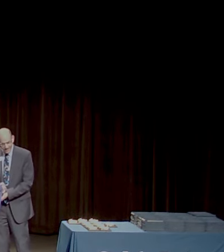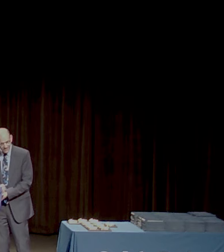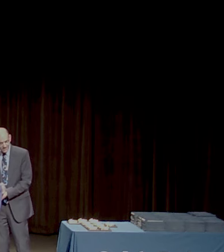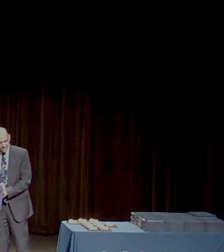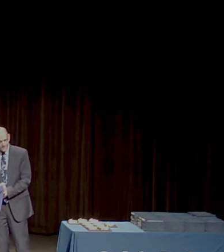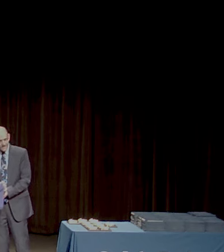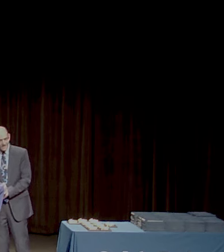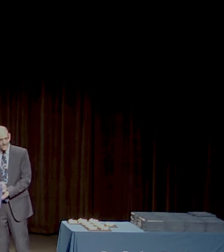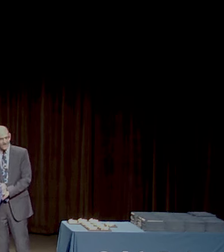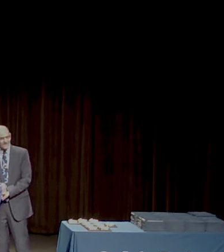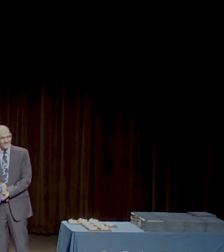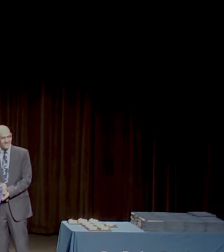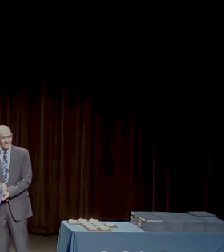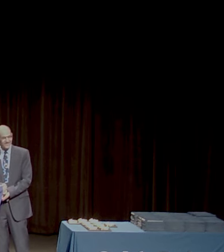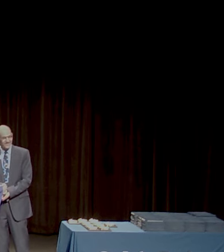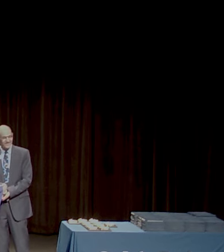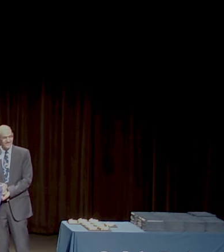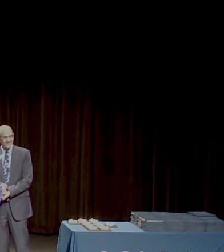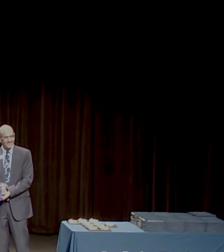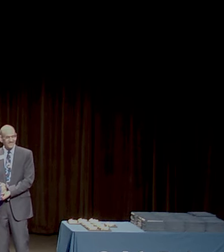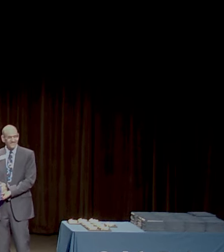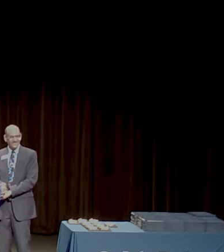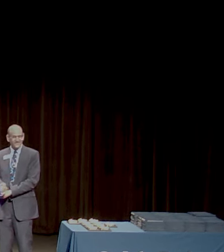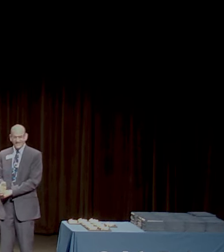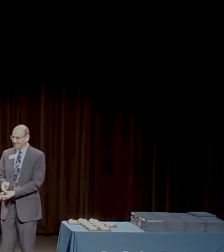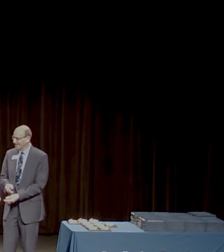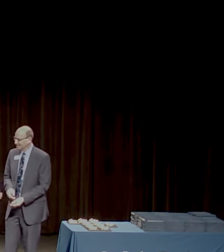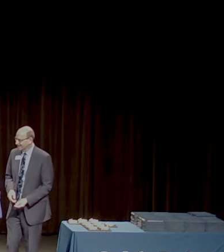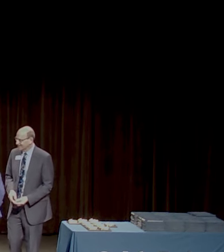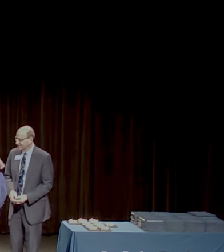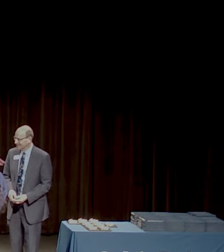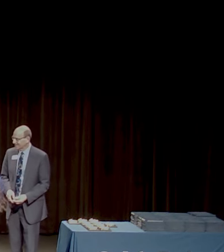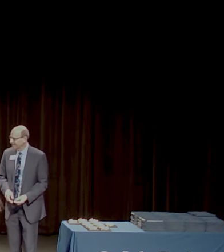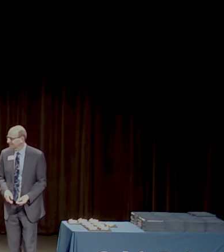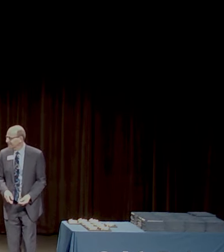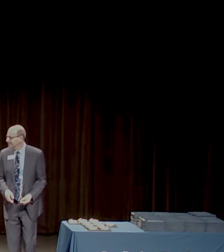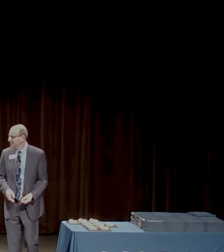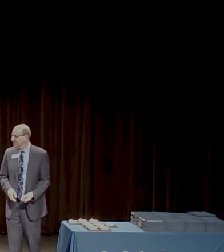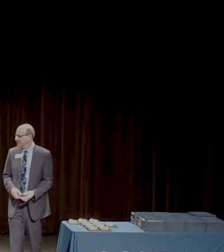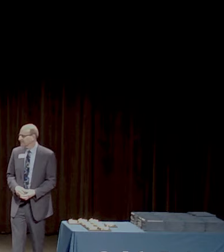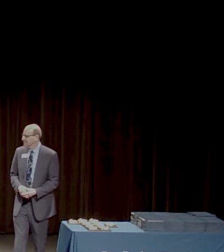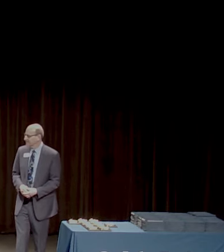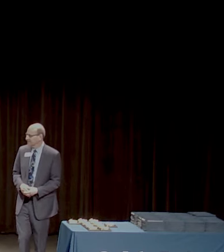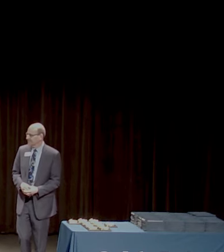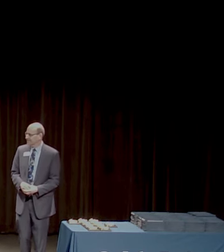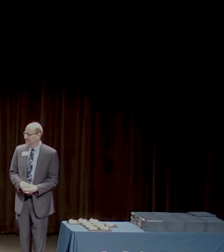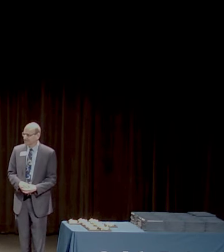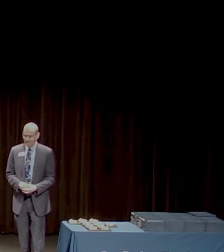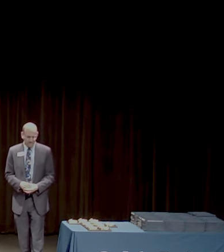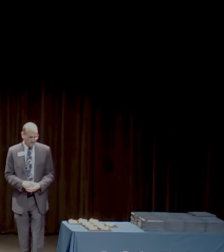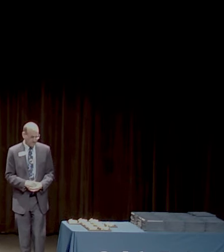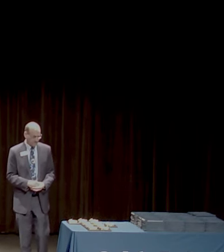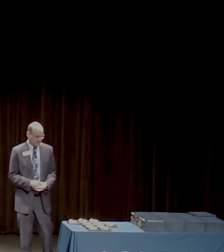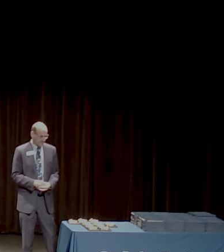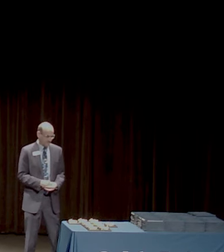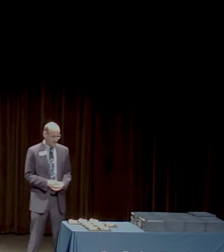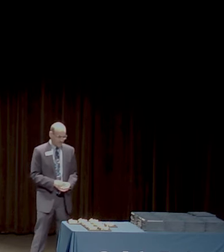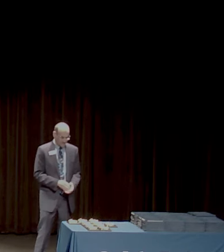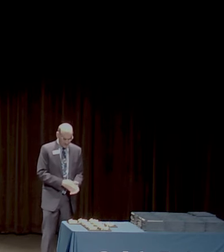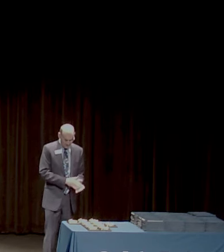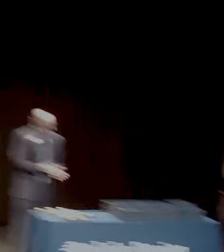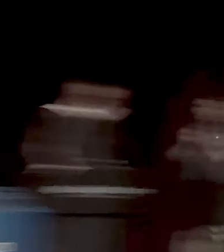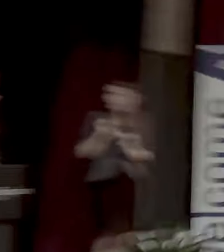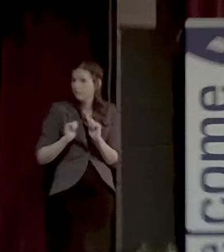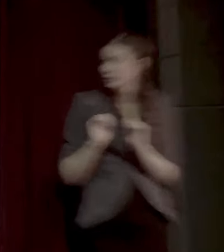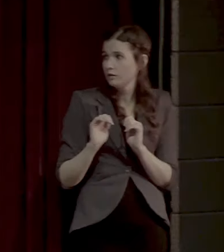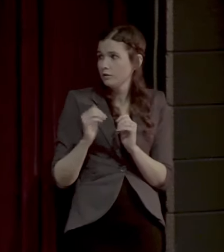the first annual holiday showcase sponsored by the Royal Booster Club and the Fort Totten Little Theater. Precious participated in a band on her